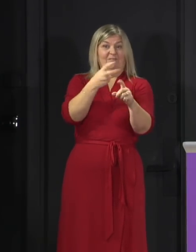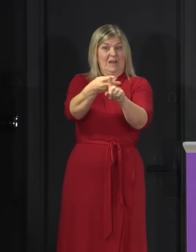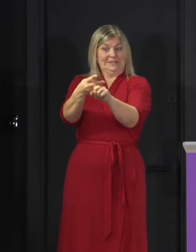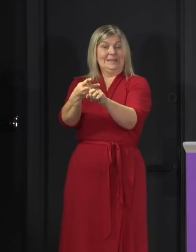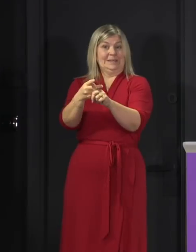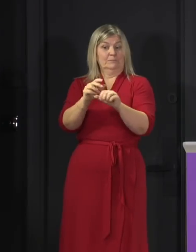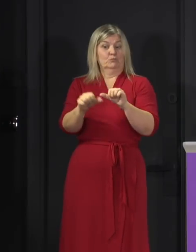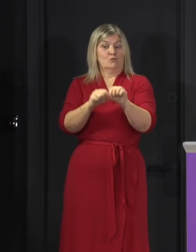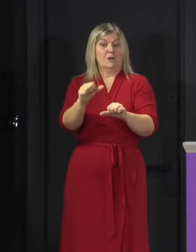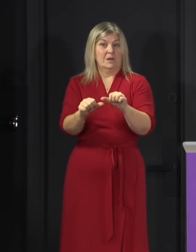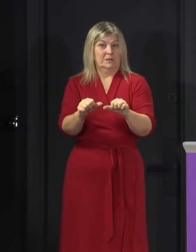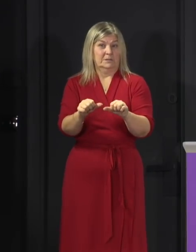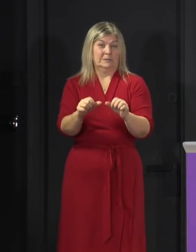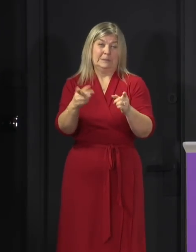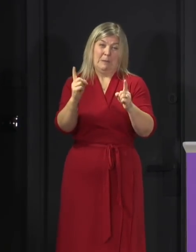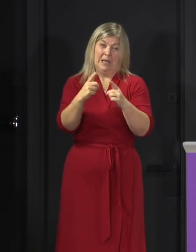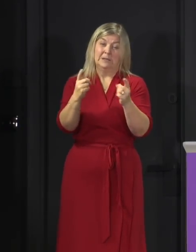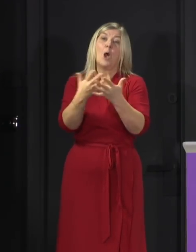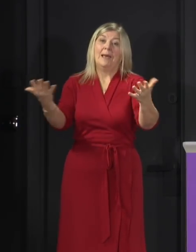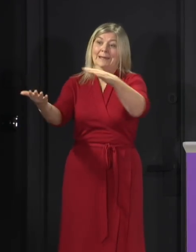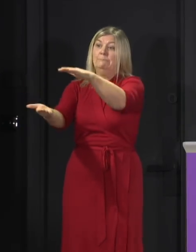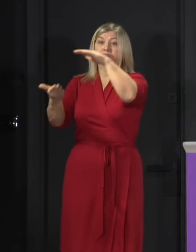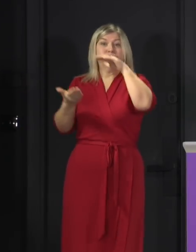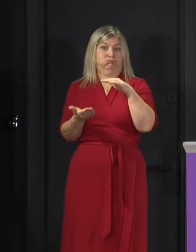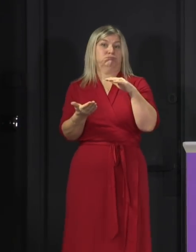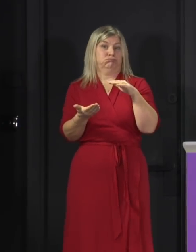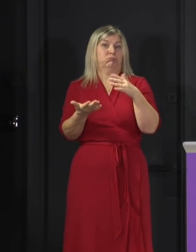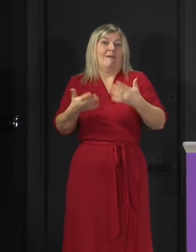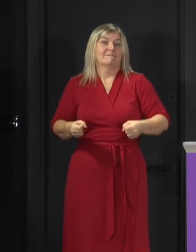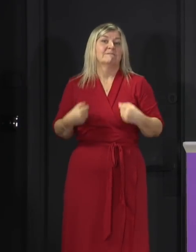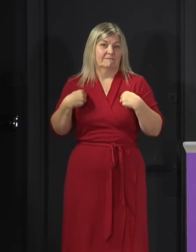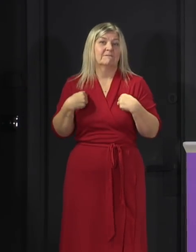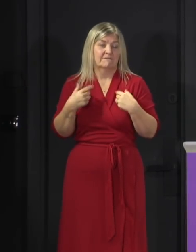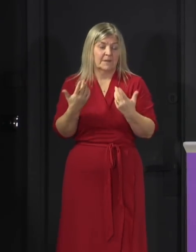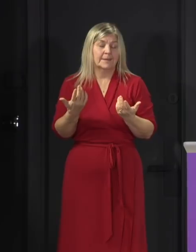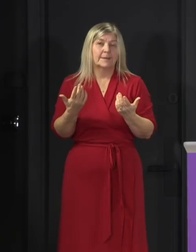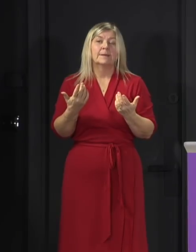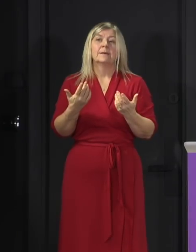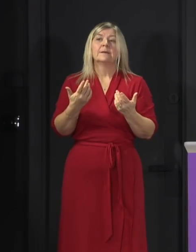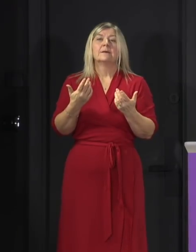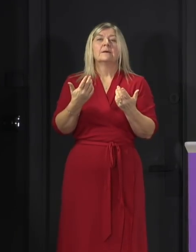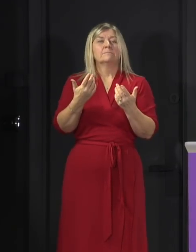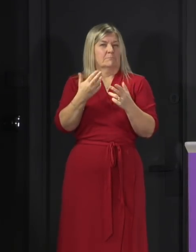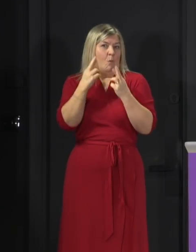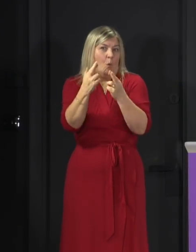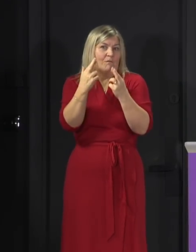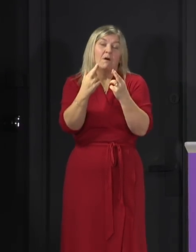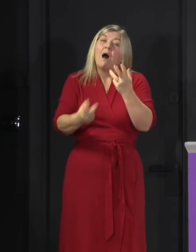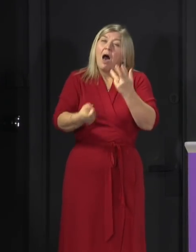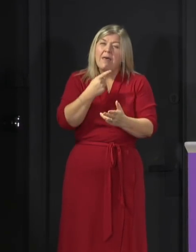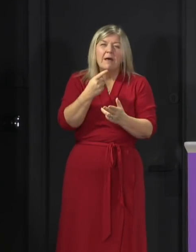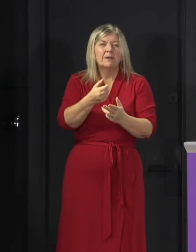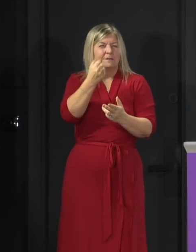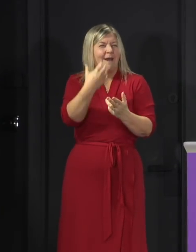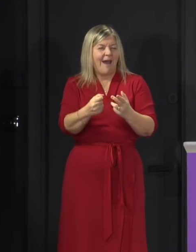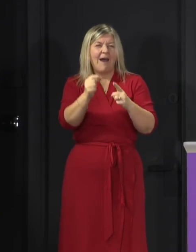people obviously depends on the supply of vaccines that we get. We are very hopeful that other vaccines, in addition to the